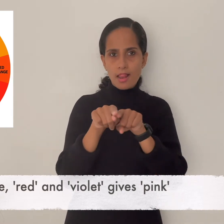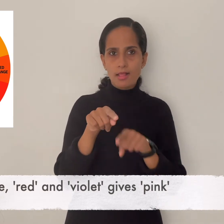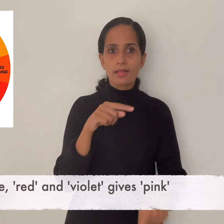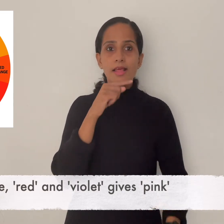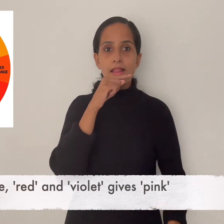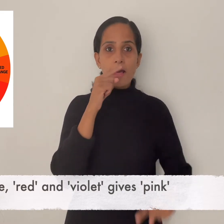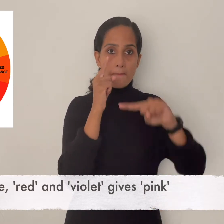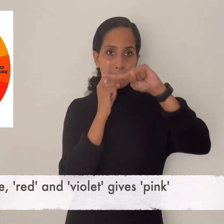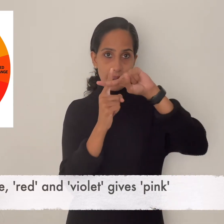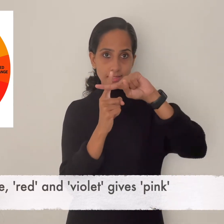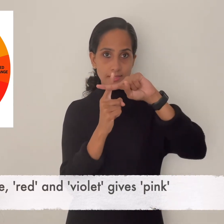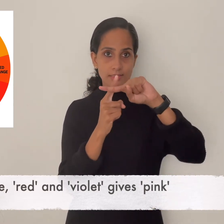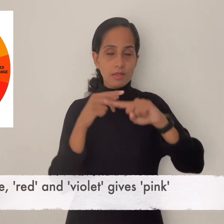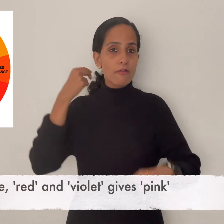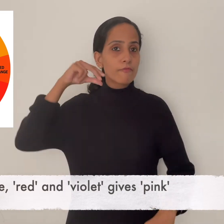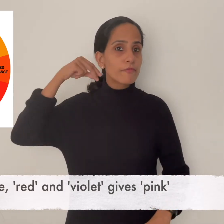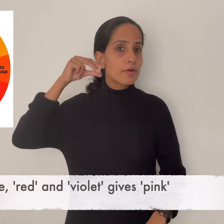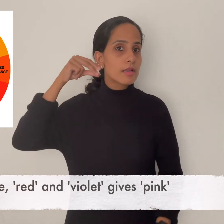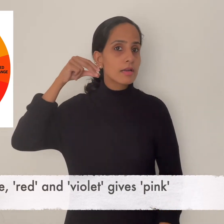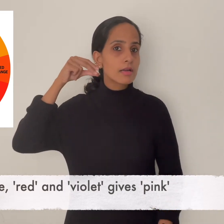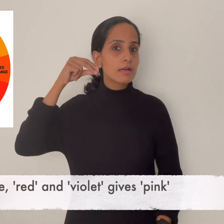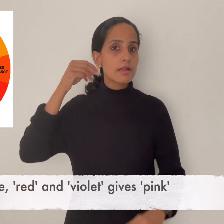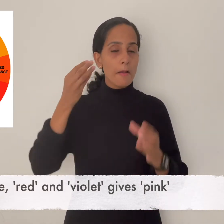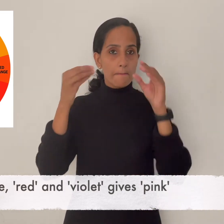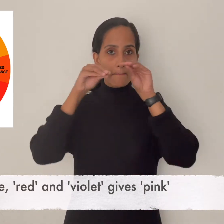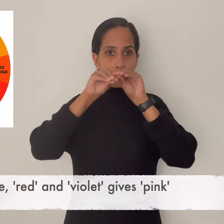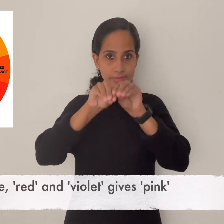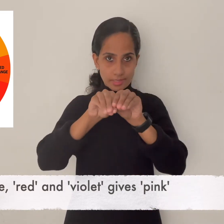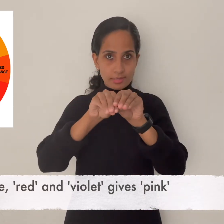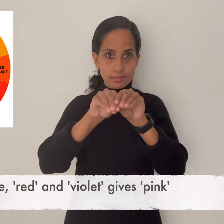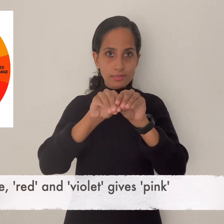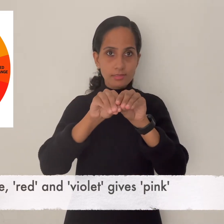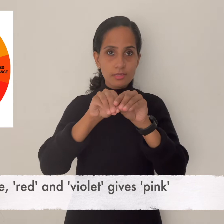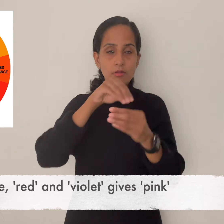red and violet